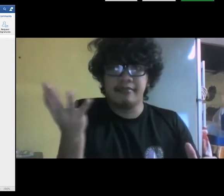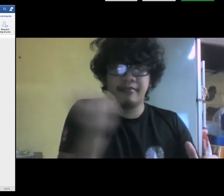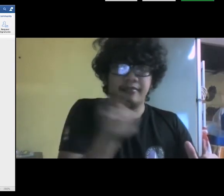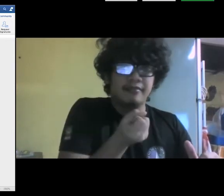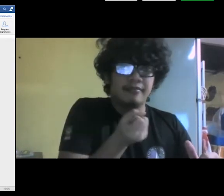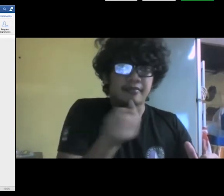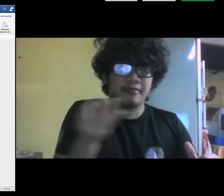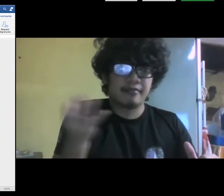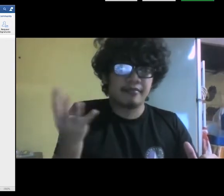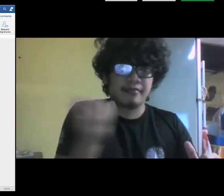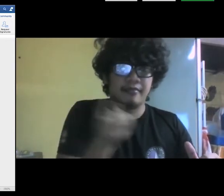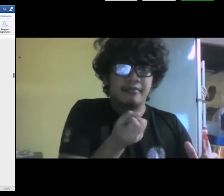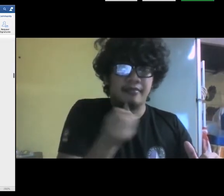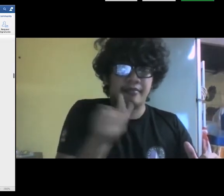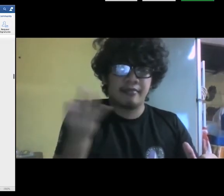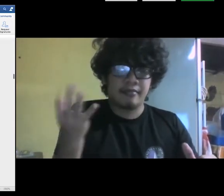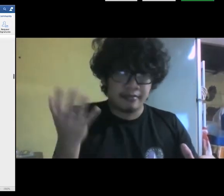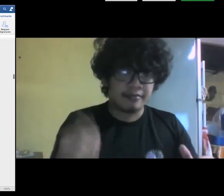how many?